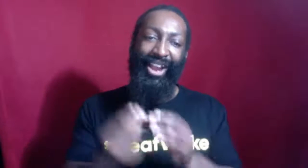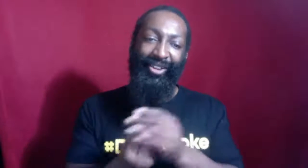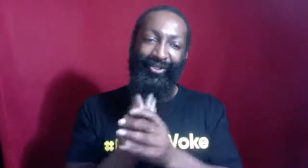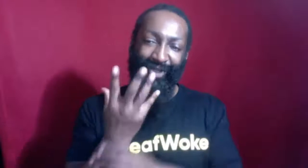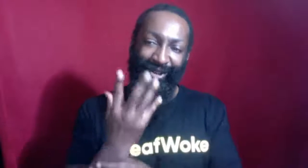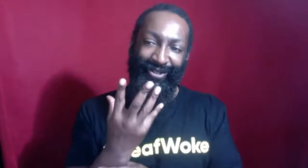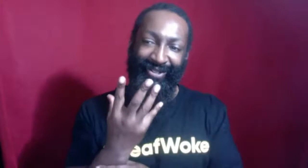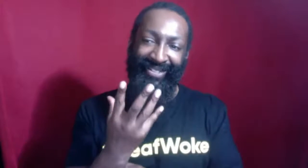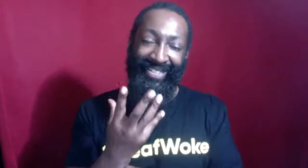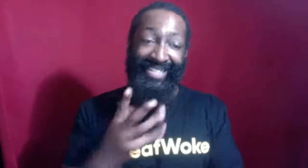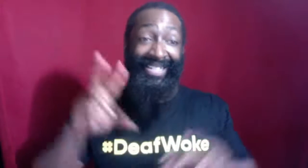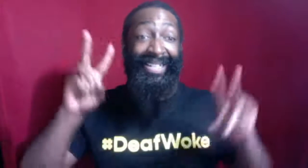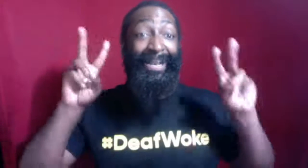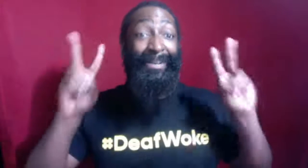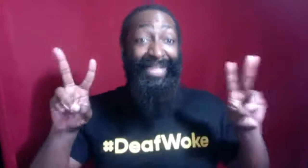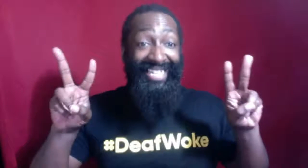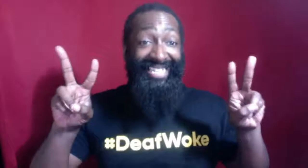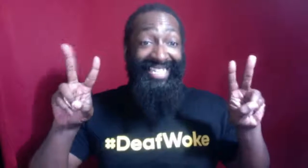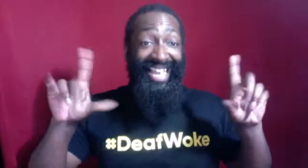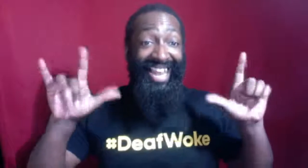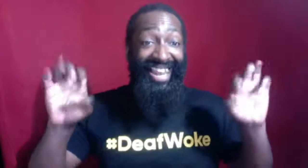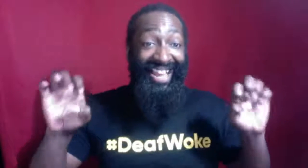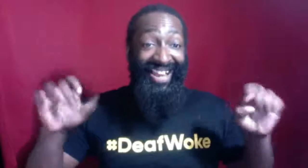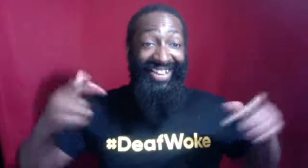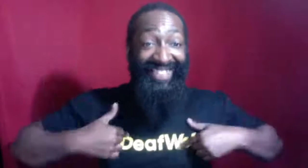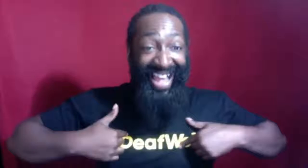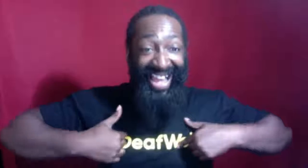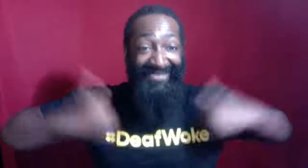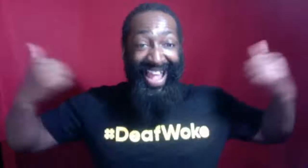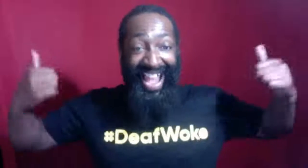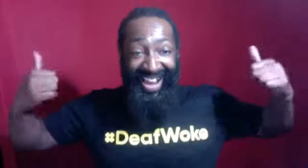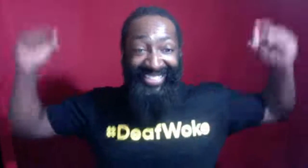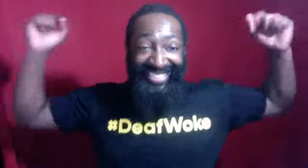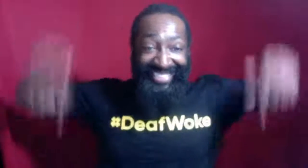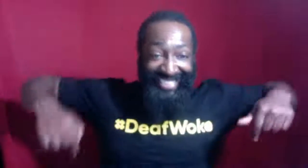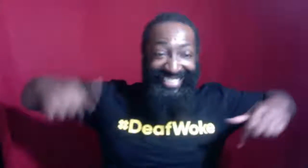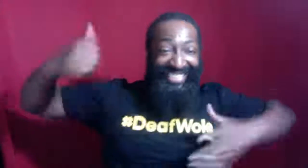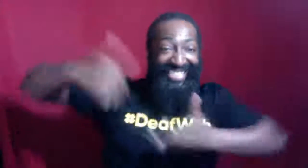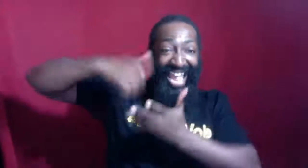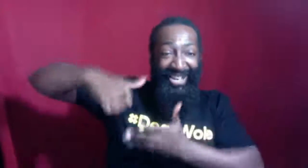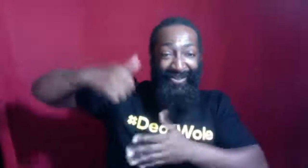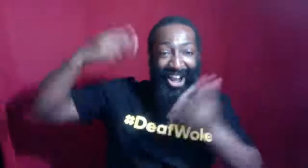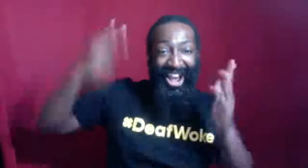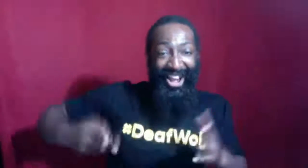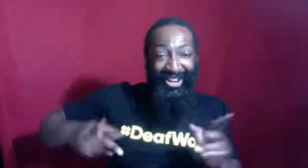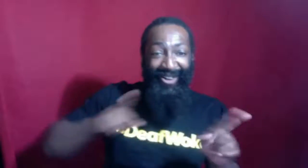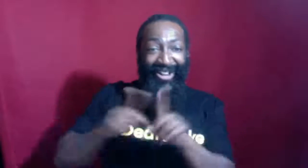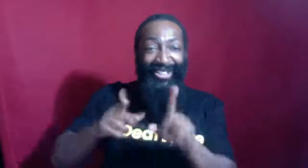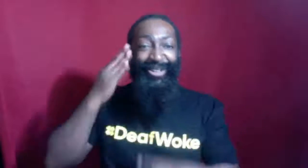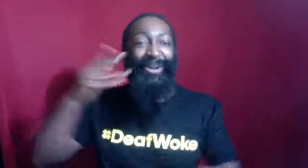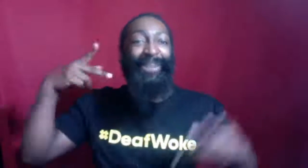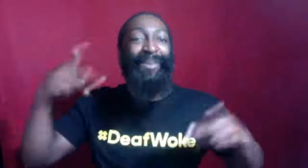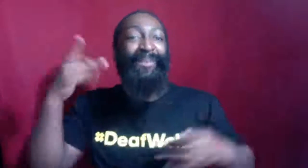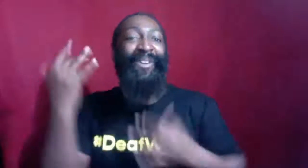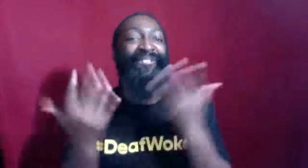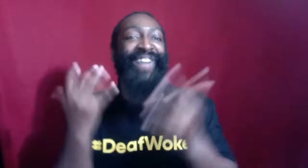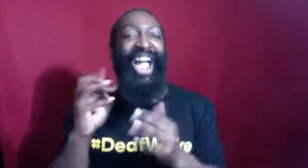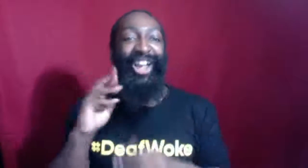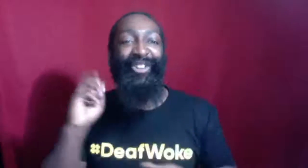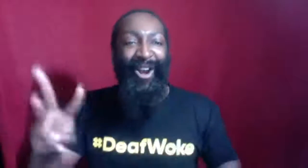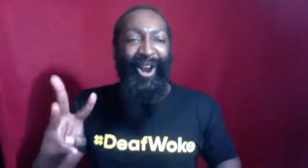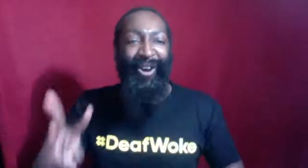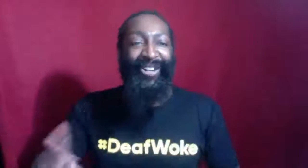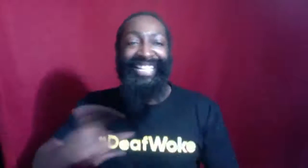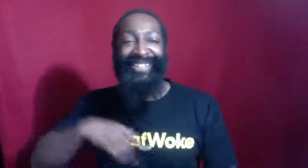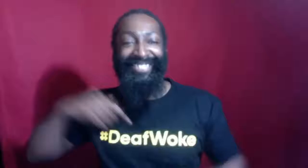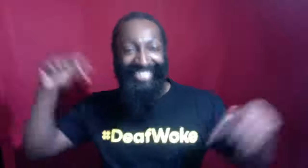ahead, listen to yourself, and you will find your growth. So peace, love, and I'm out. Antoine,